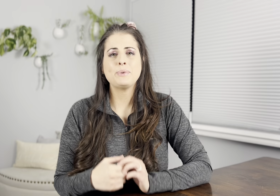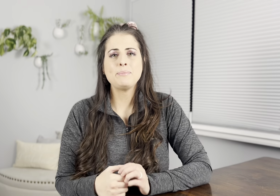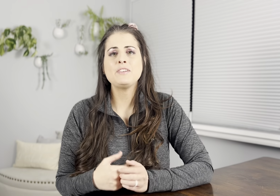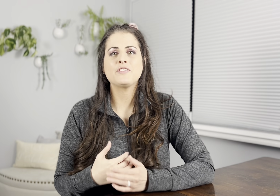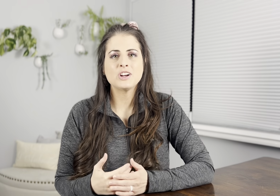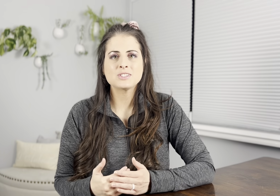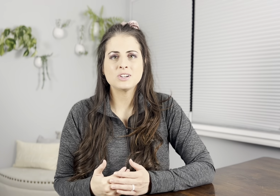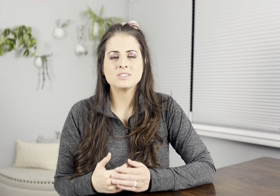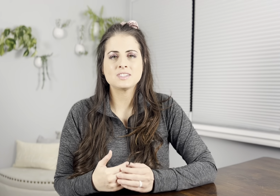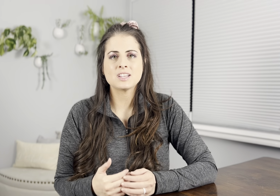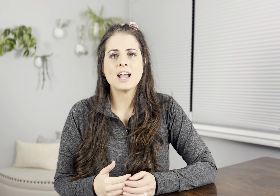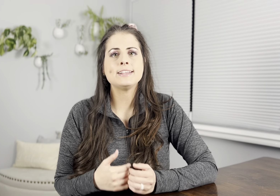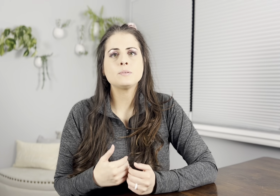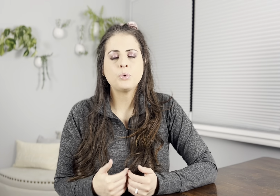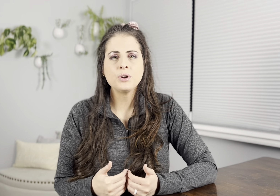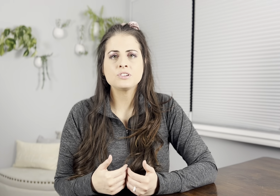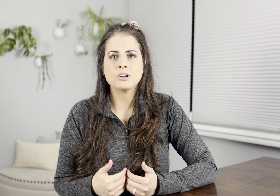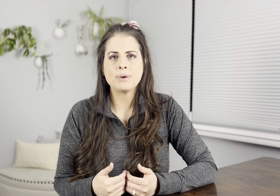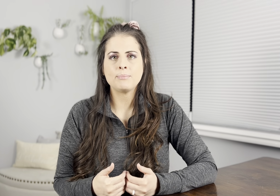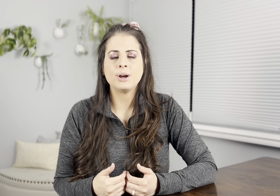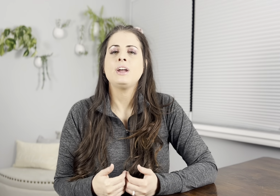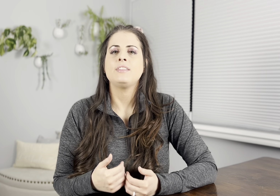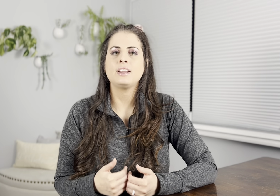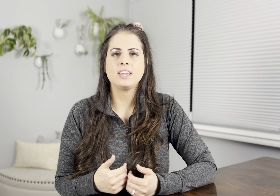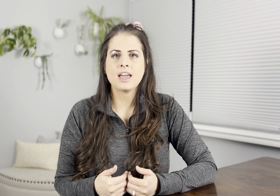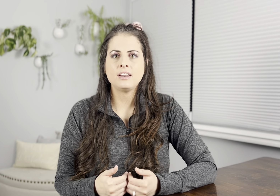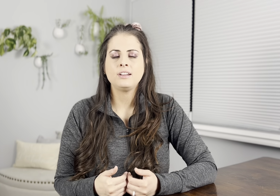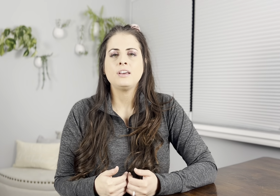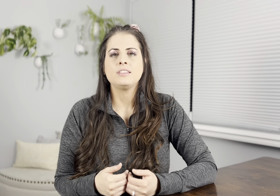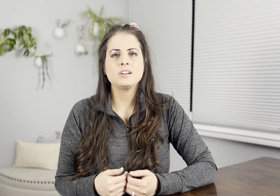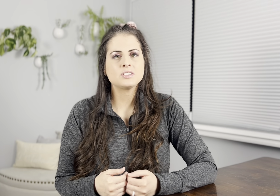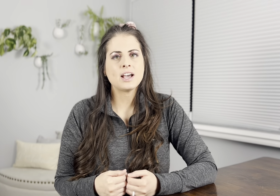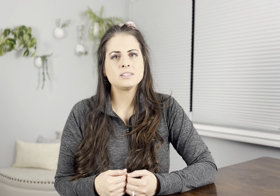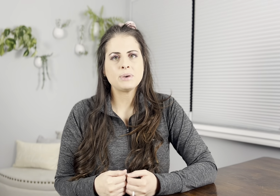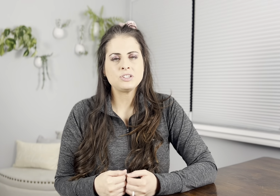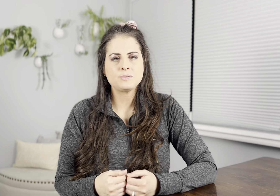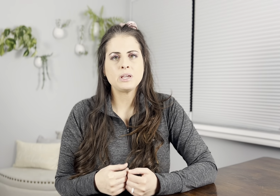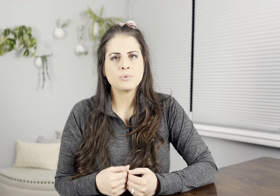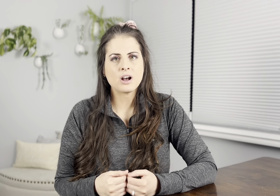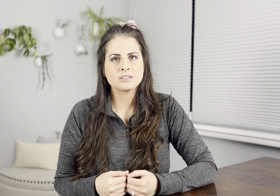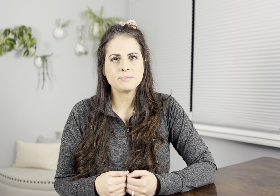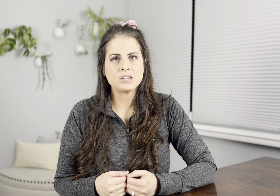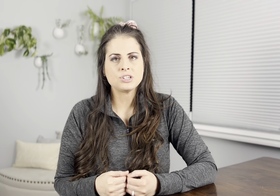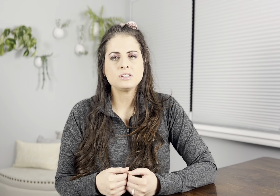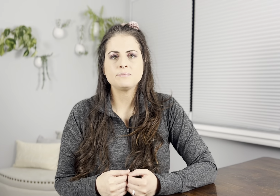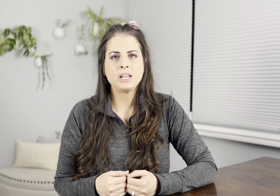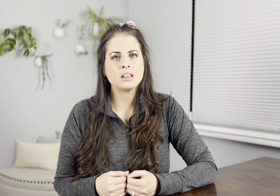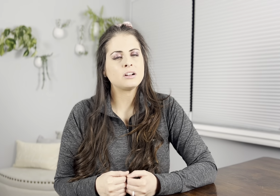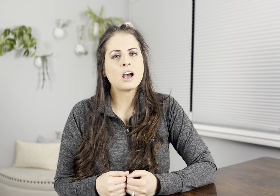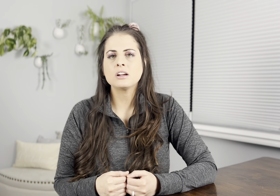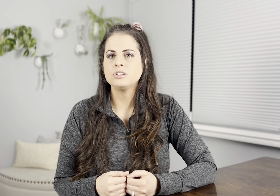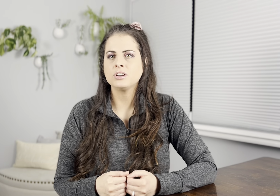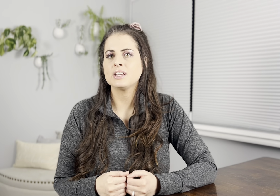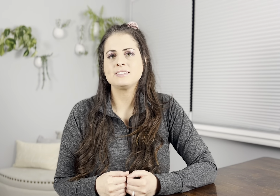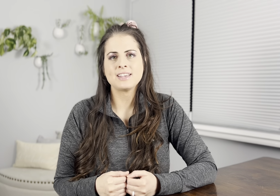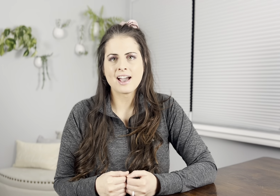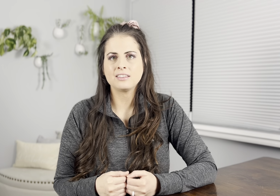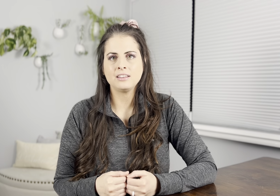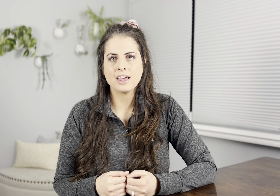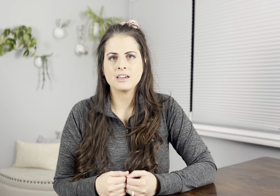baby first learns to sign, it's important to remember that, again, their signs might just be approximations, meaning they're not going to look exactly like